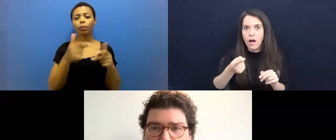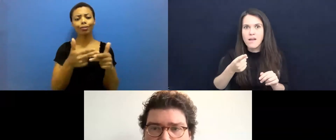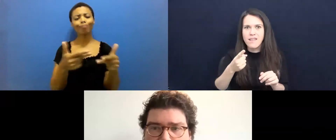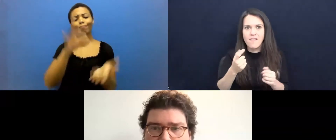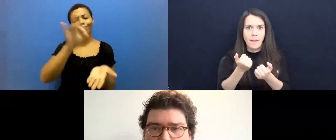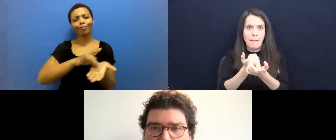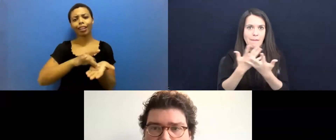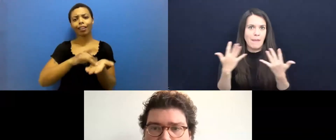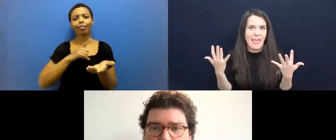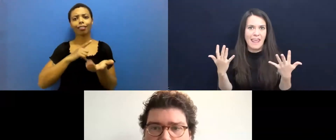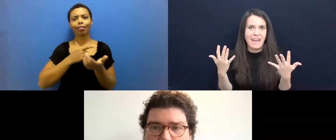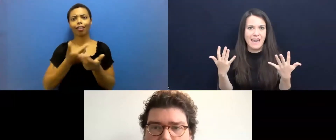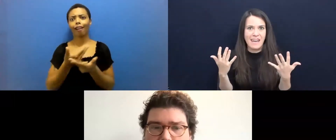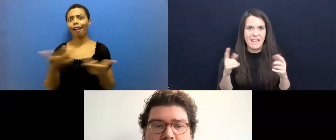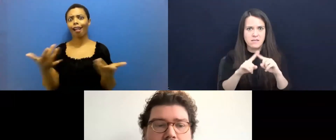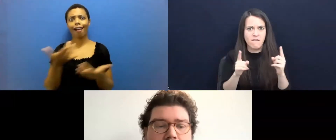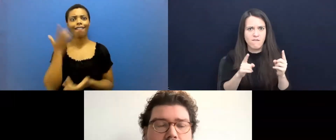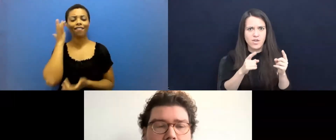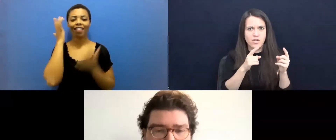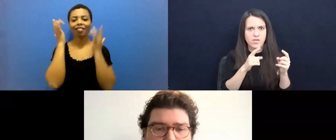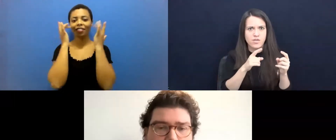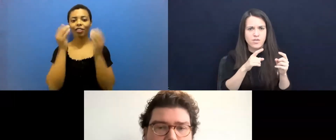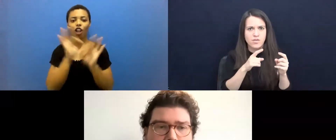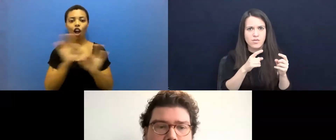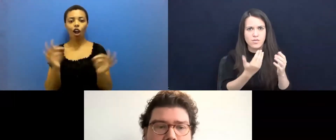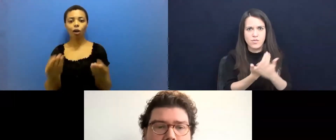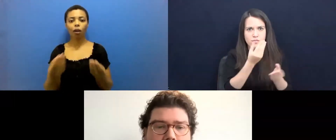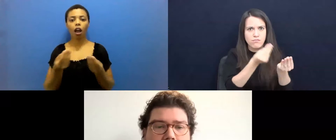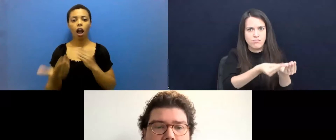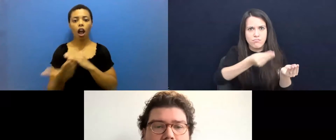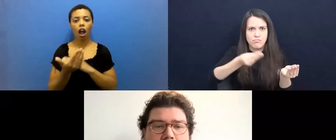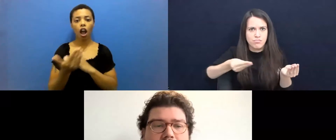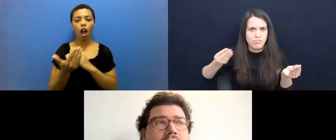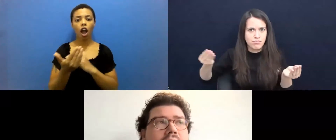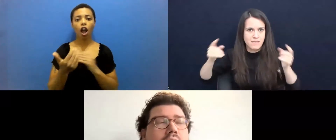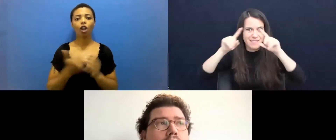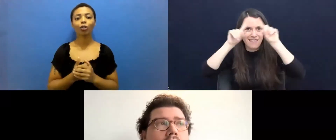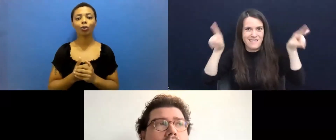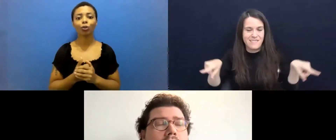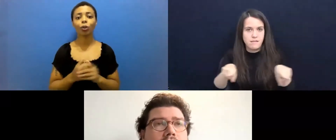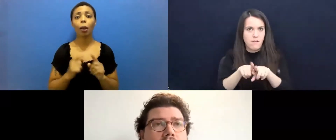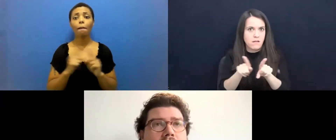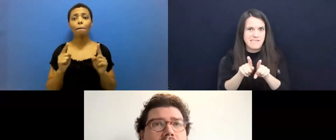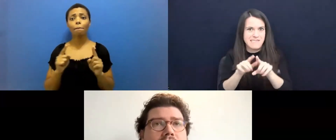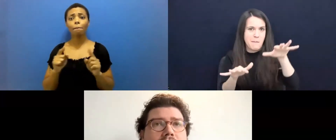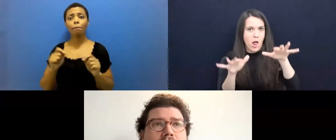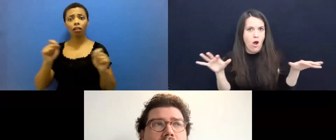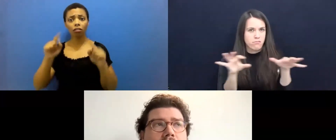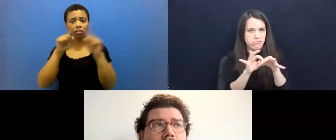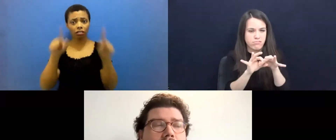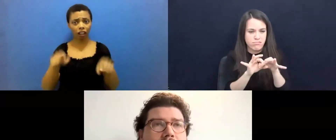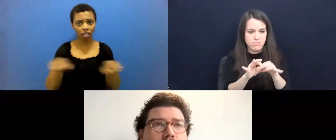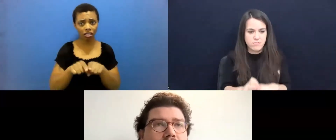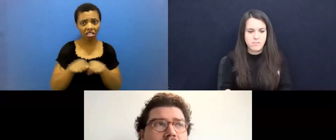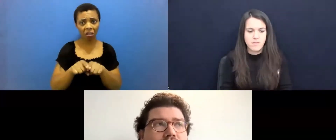created. Maybe you like to say something about that, and this tactile board can be used for that too. Yes, so another thing is